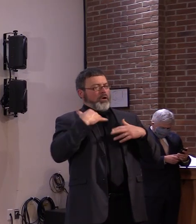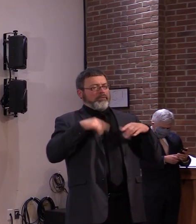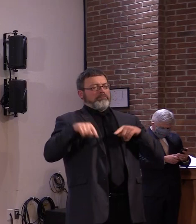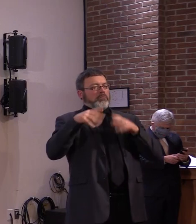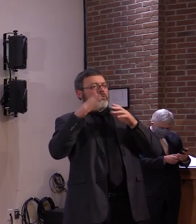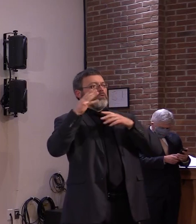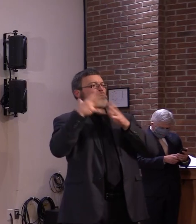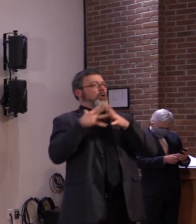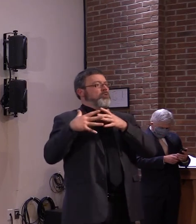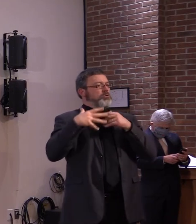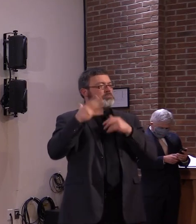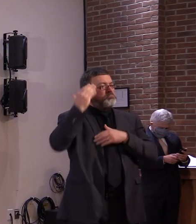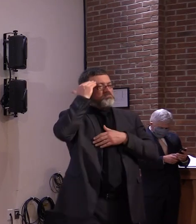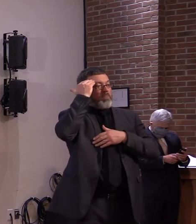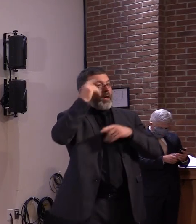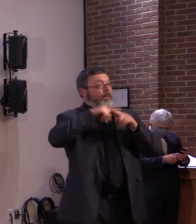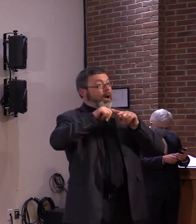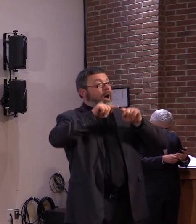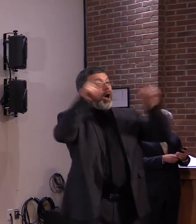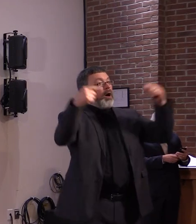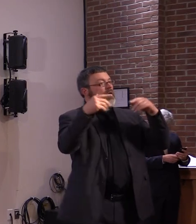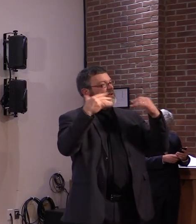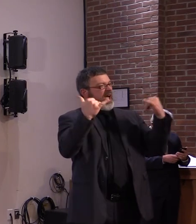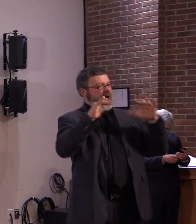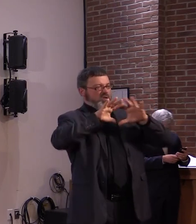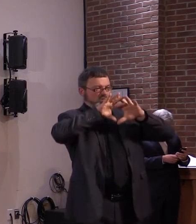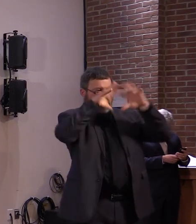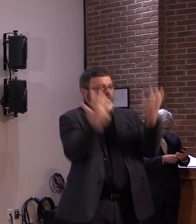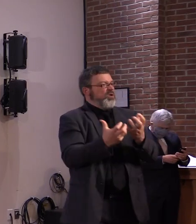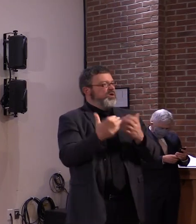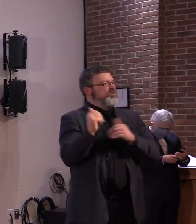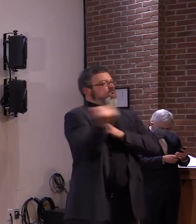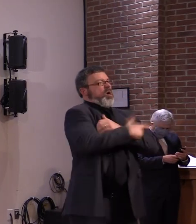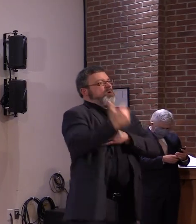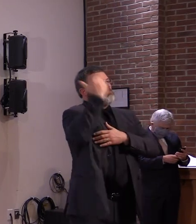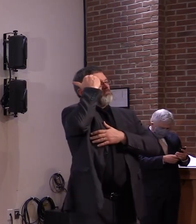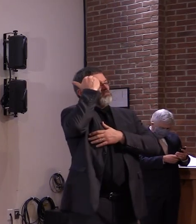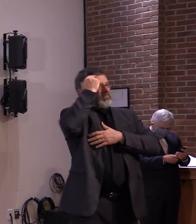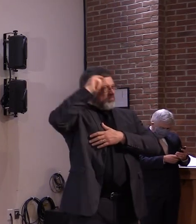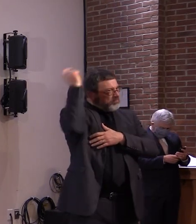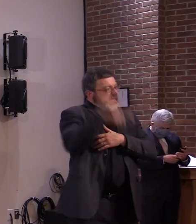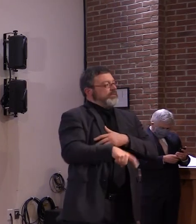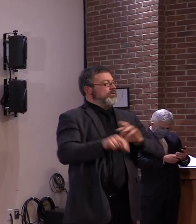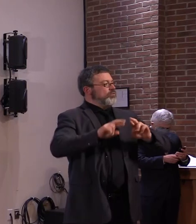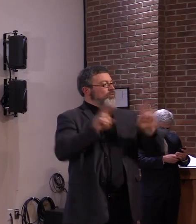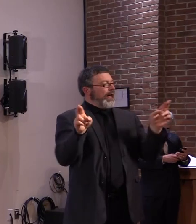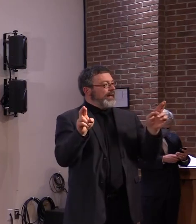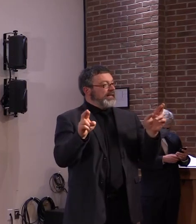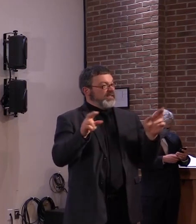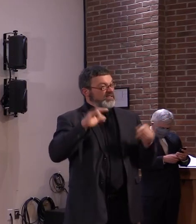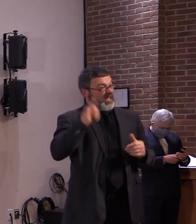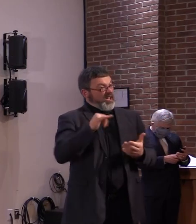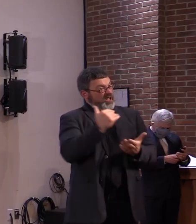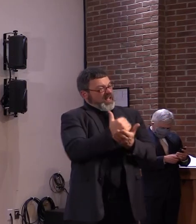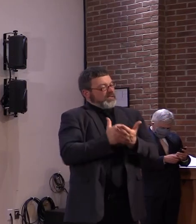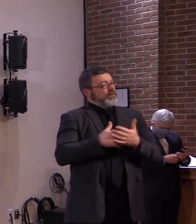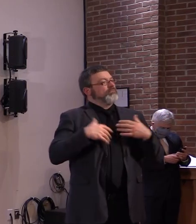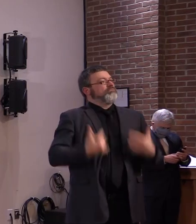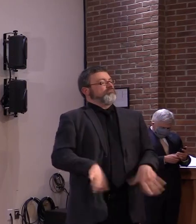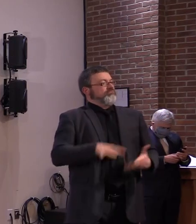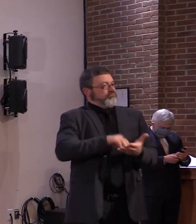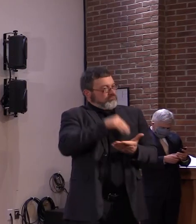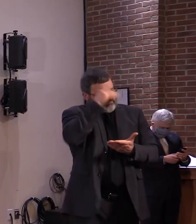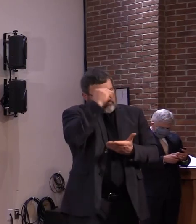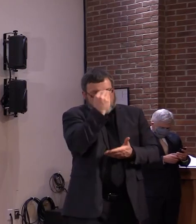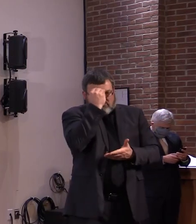if lessons are learned, preparedness for the next time around, which hopefully won't be as quick as